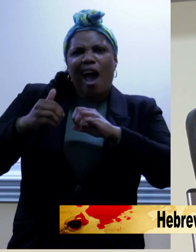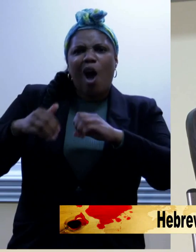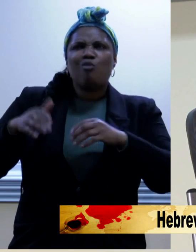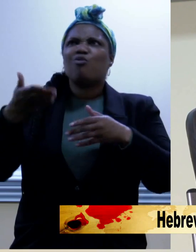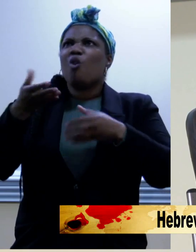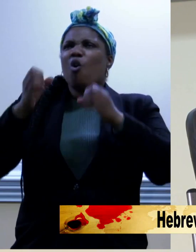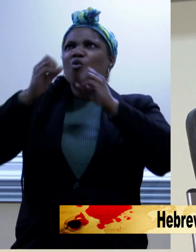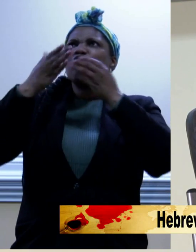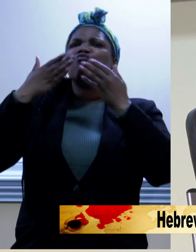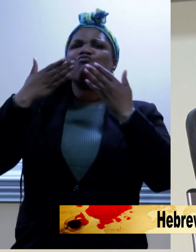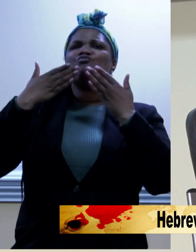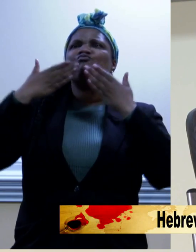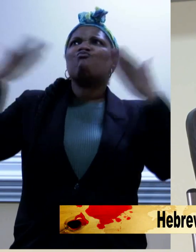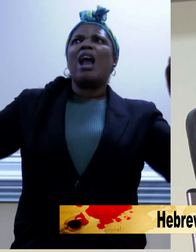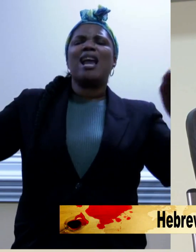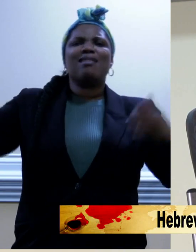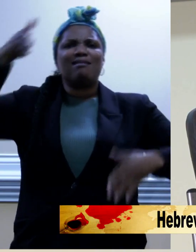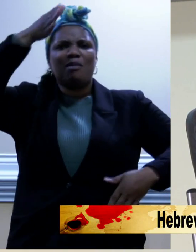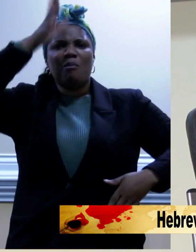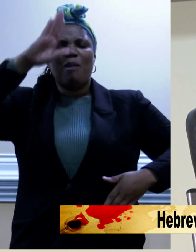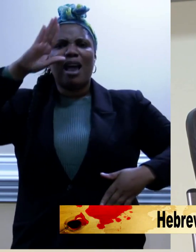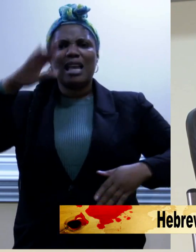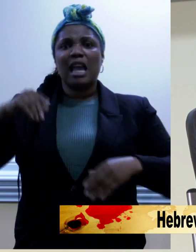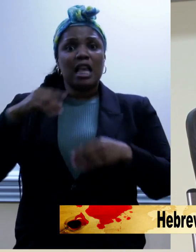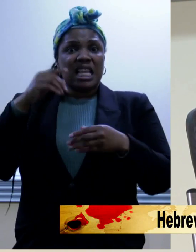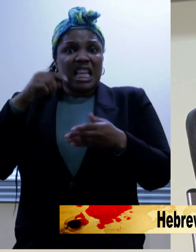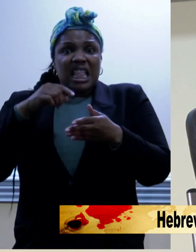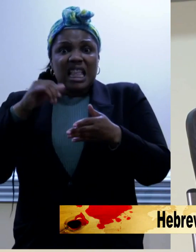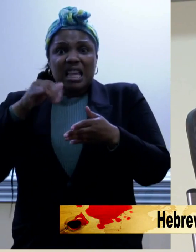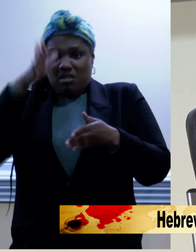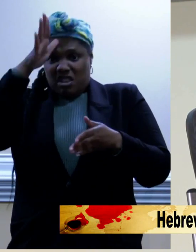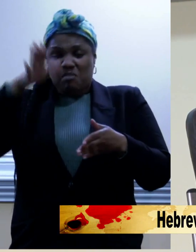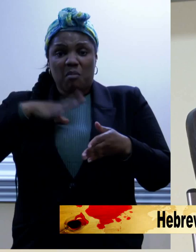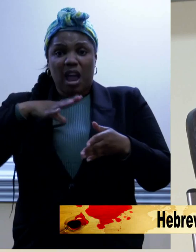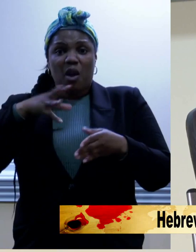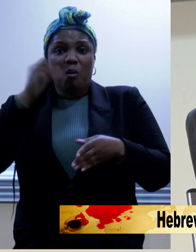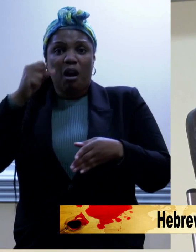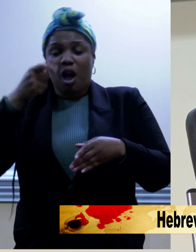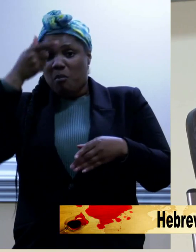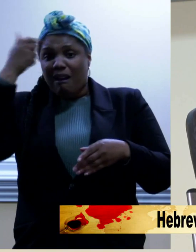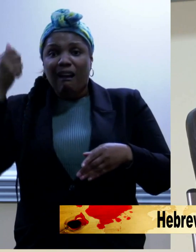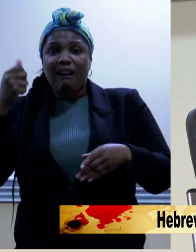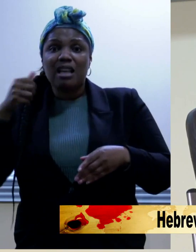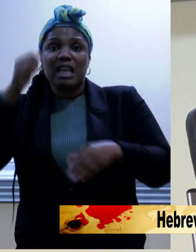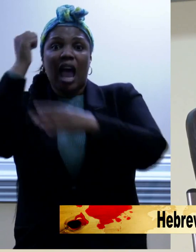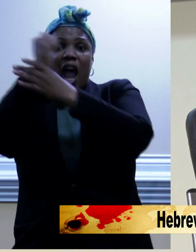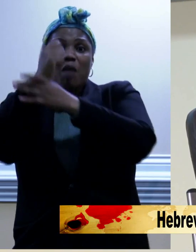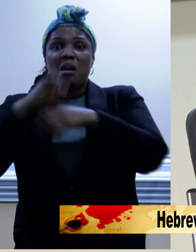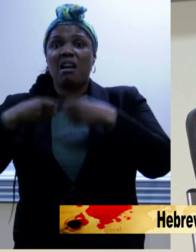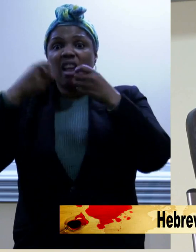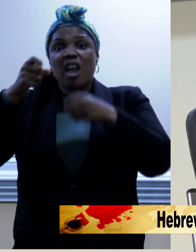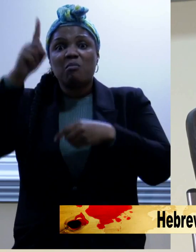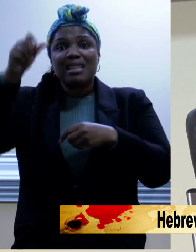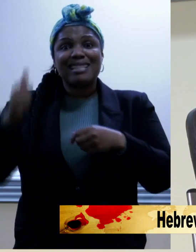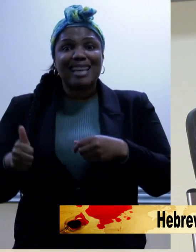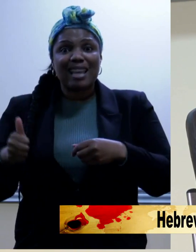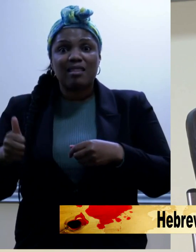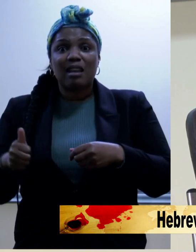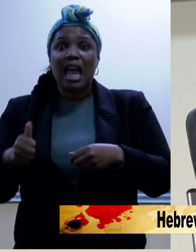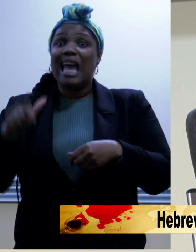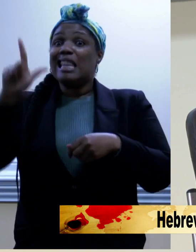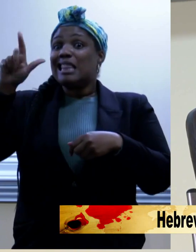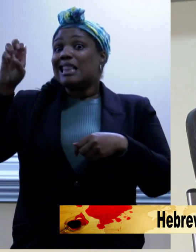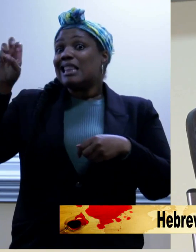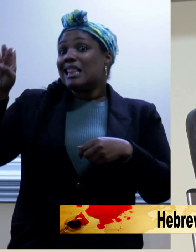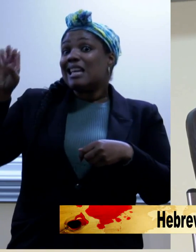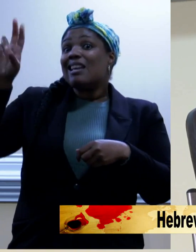even the patriarch Abraham gave the tenth part of the spoils. Go ahead. And verily, they that are of the sons of Levi, who receive the office